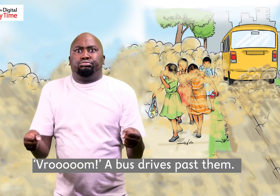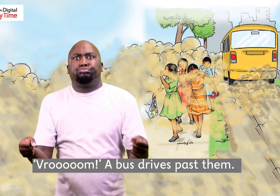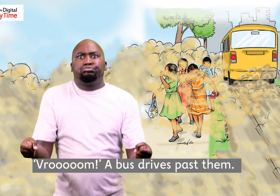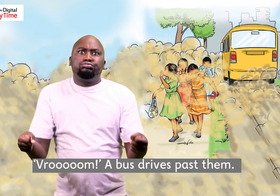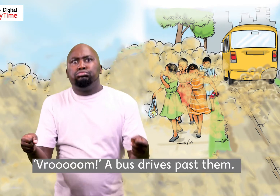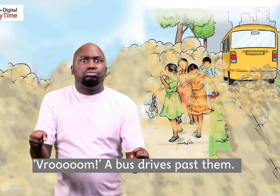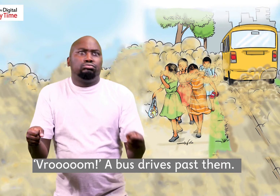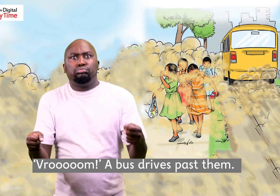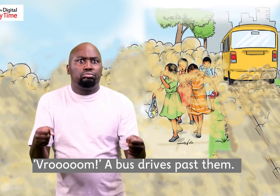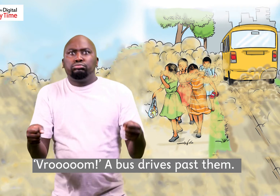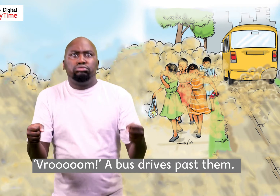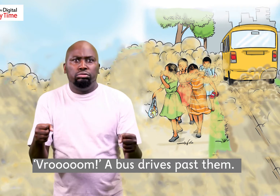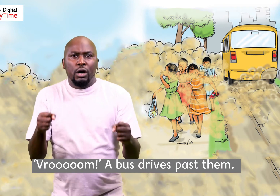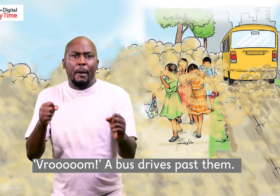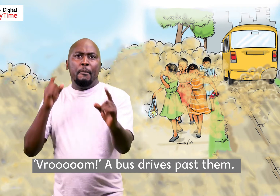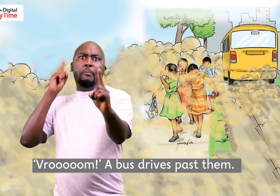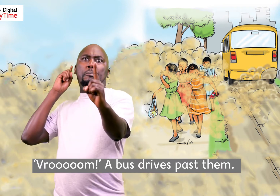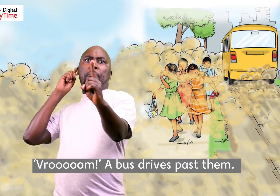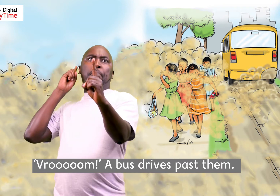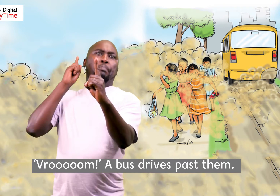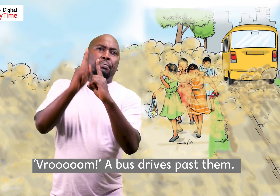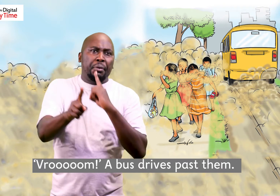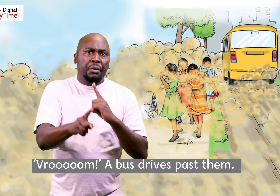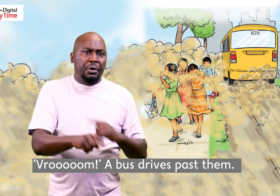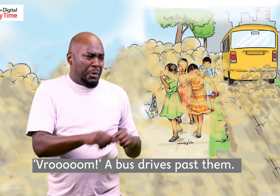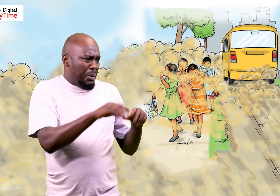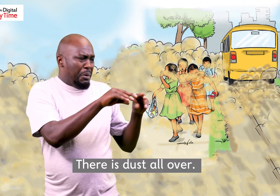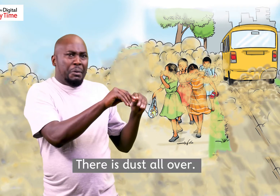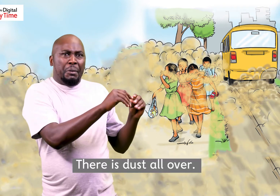Vroom! A bus drives past them.